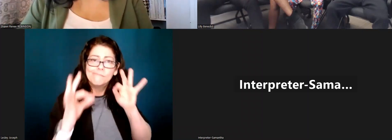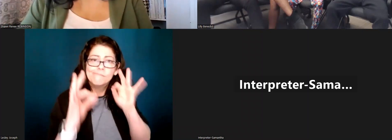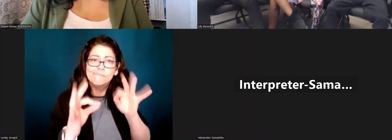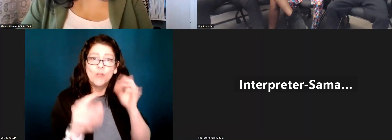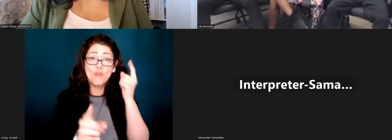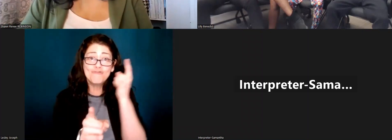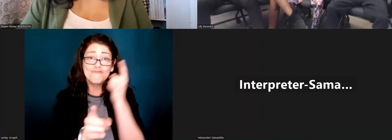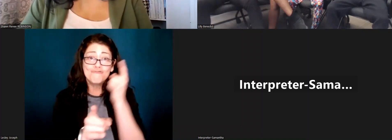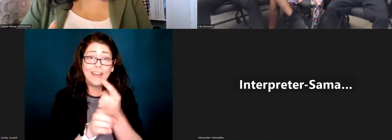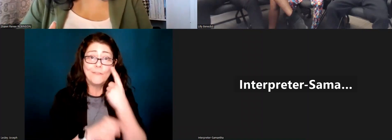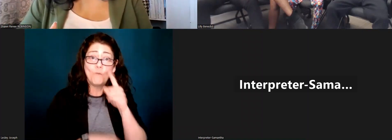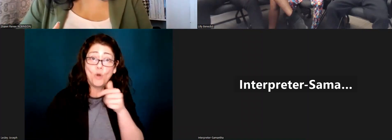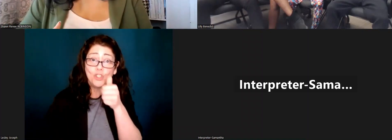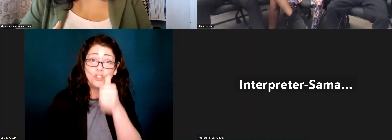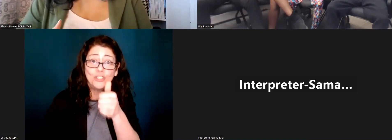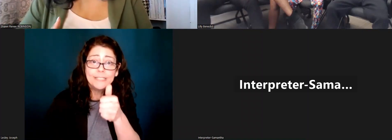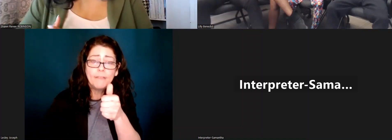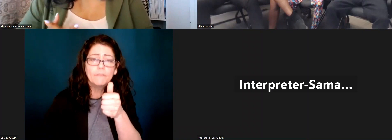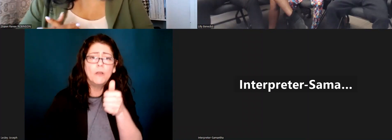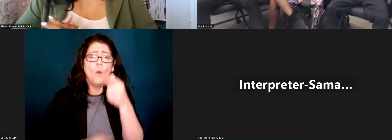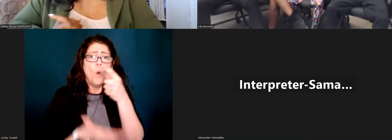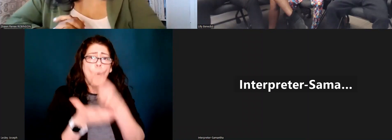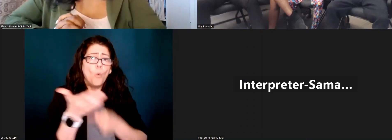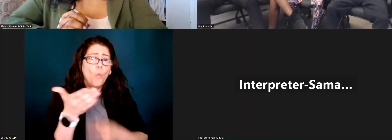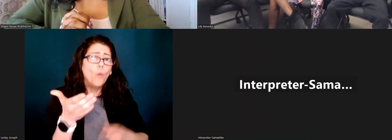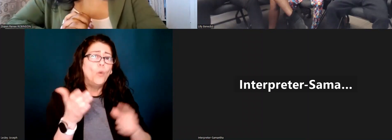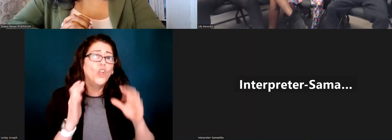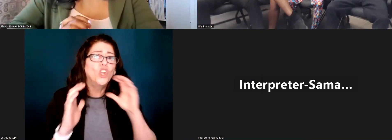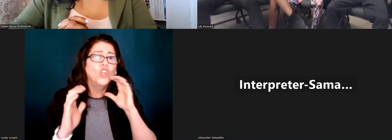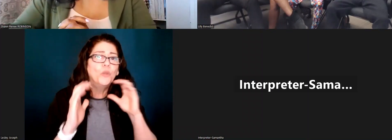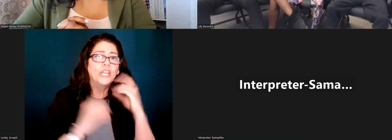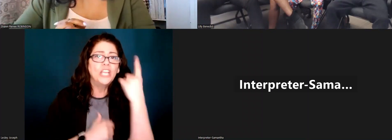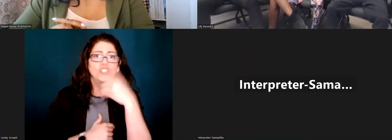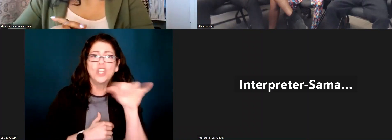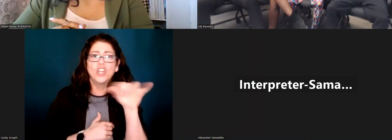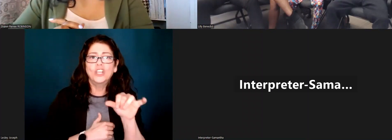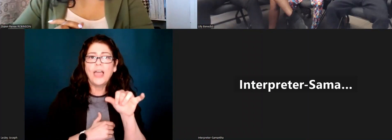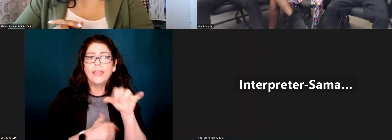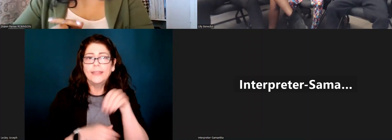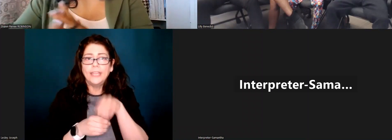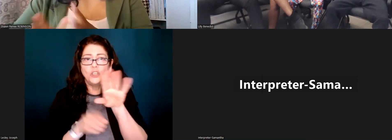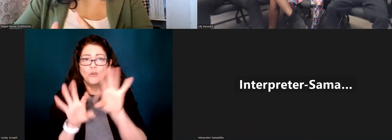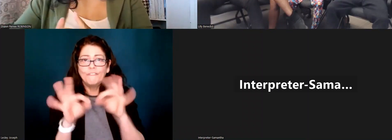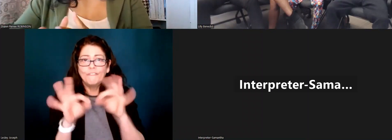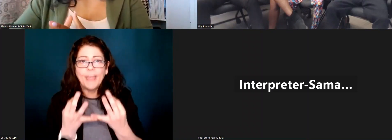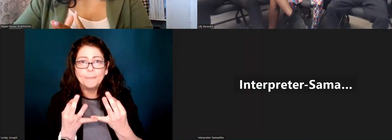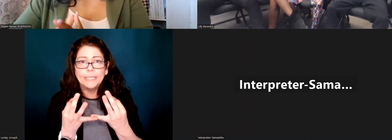you in the communication department? And we'll start with Angel.